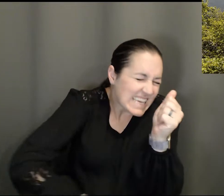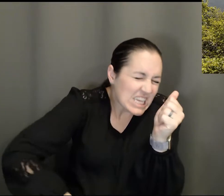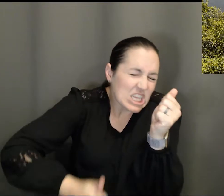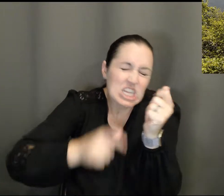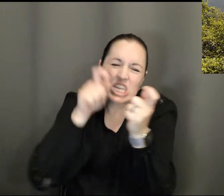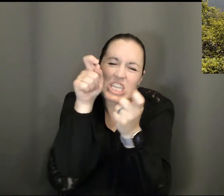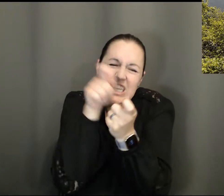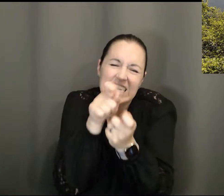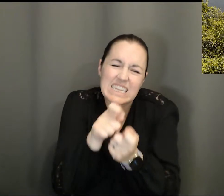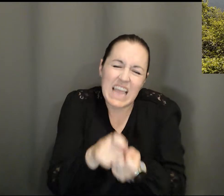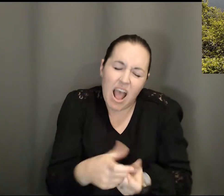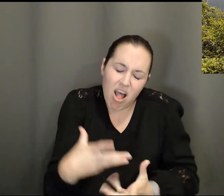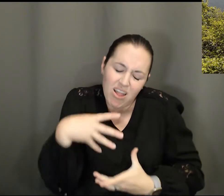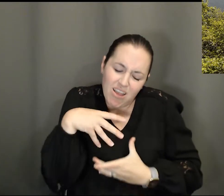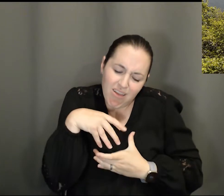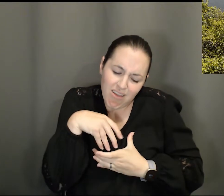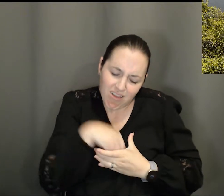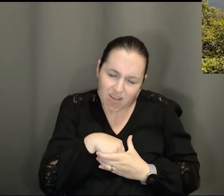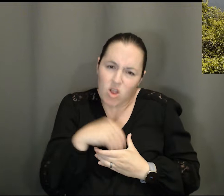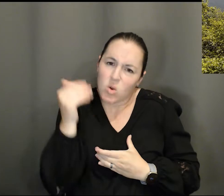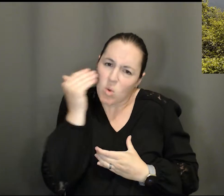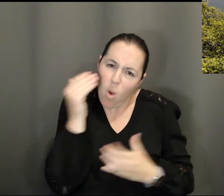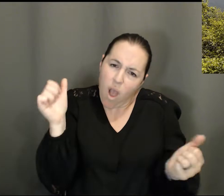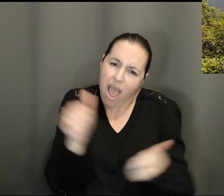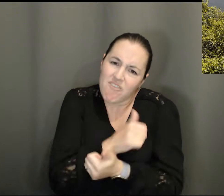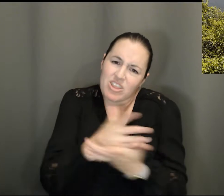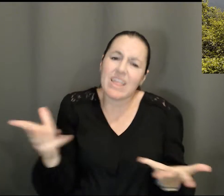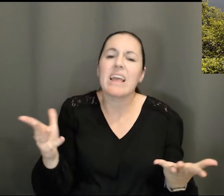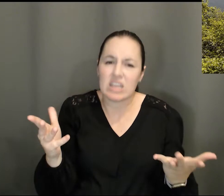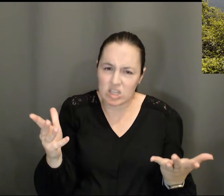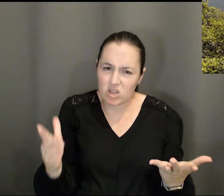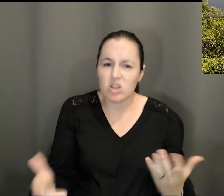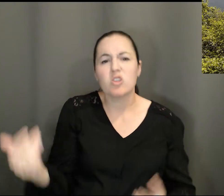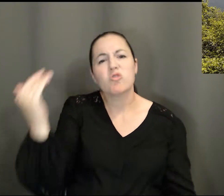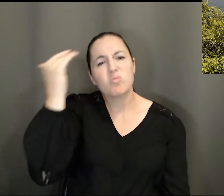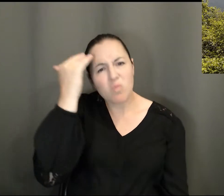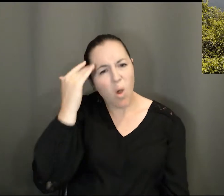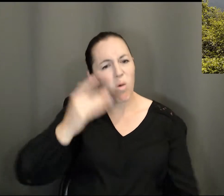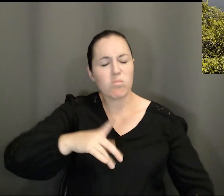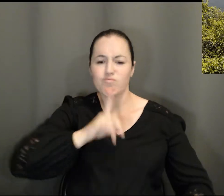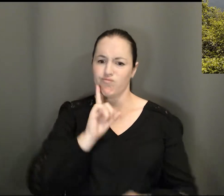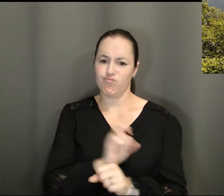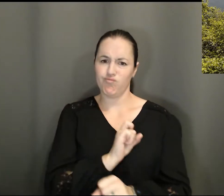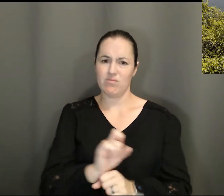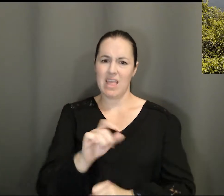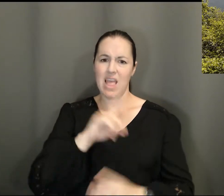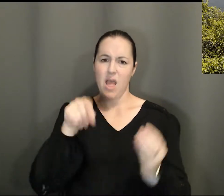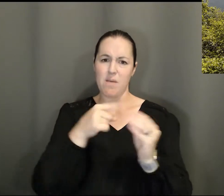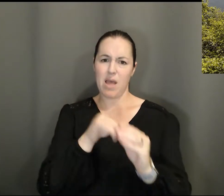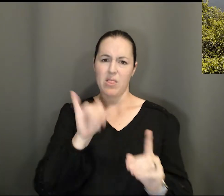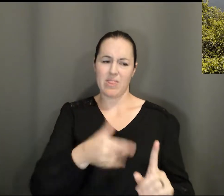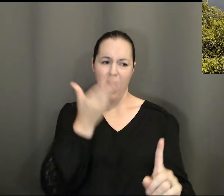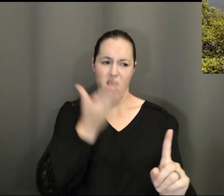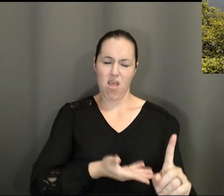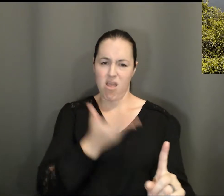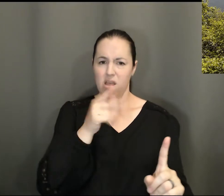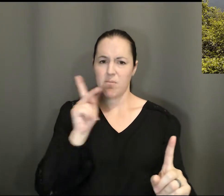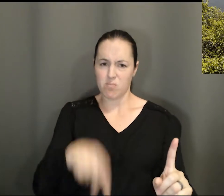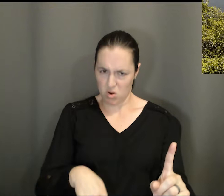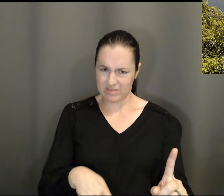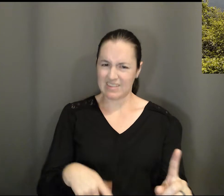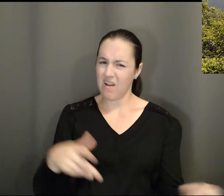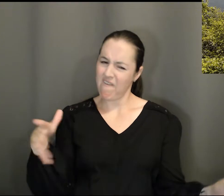thorough understanding of that person. God knows you in complete, thorough detail with certainty.